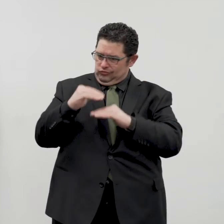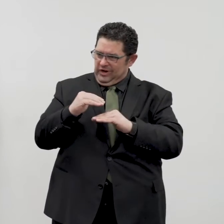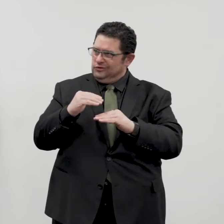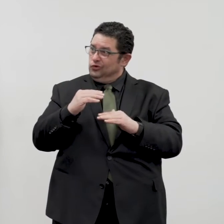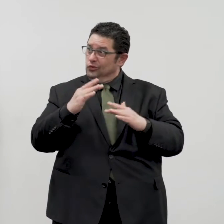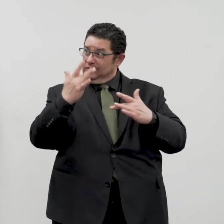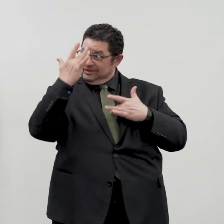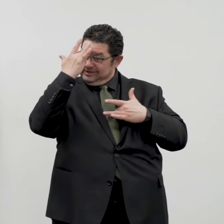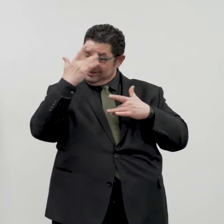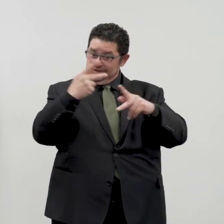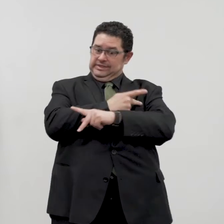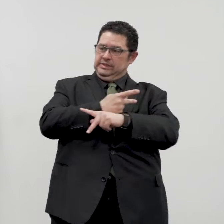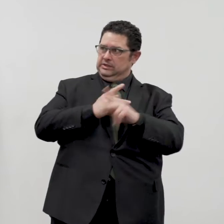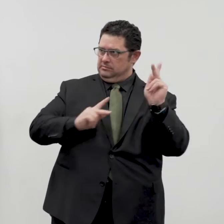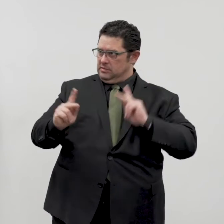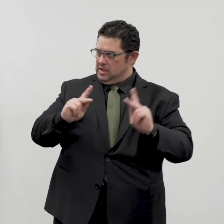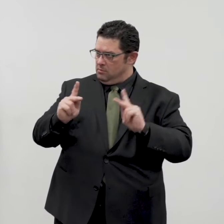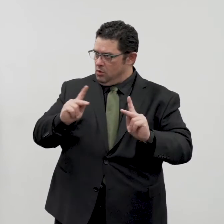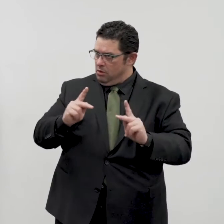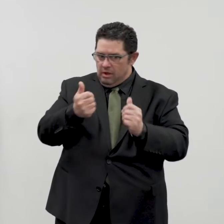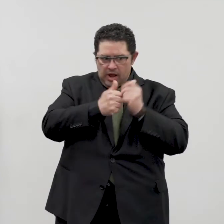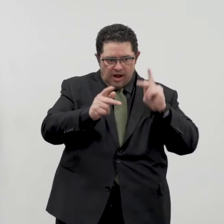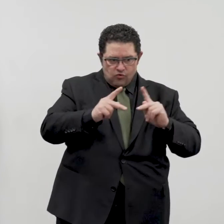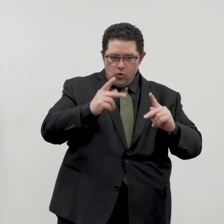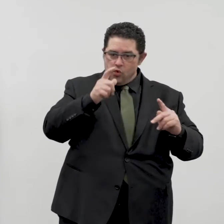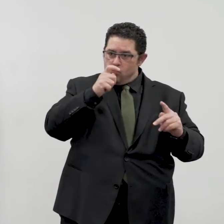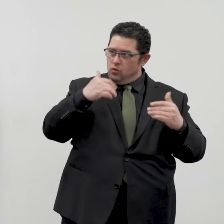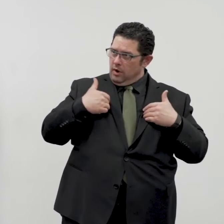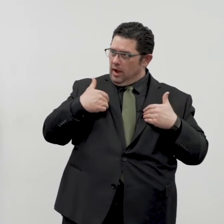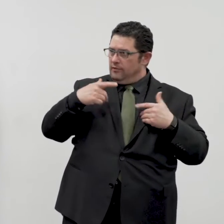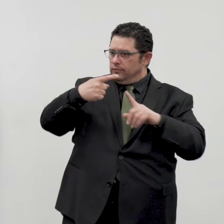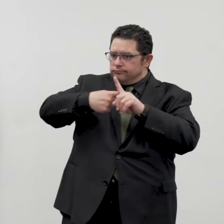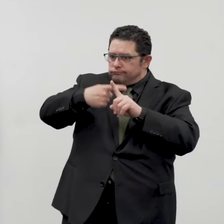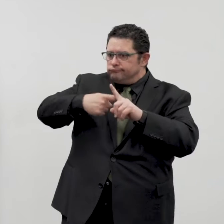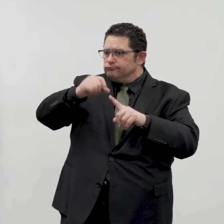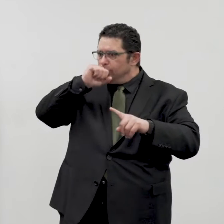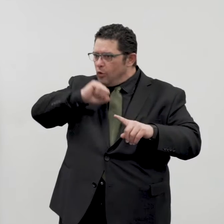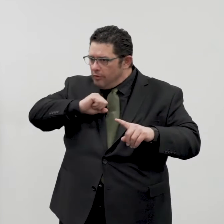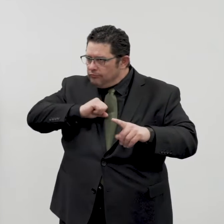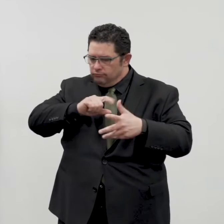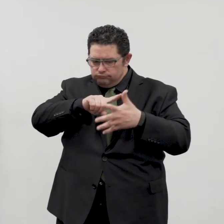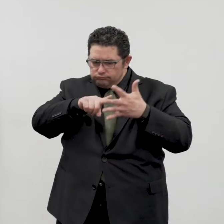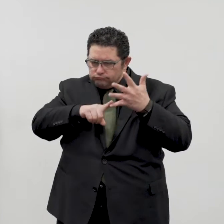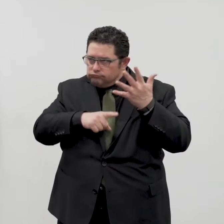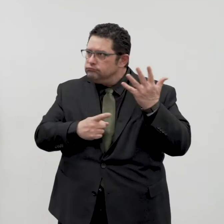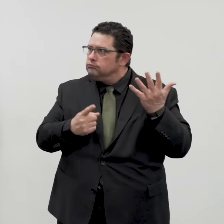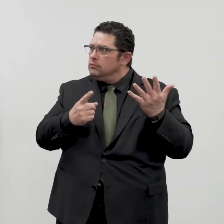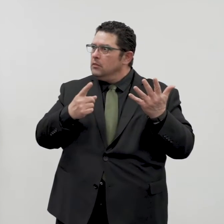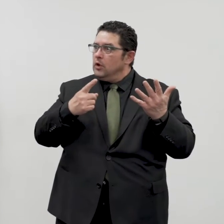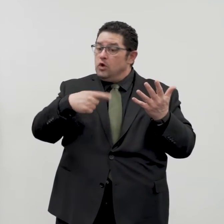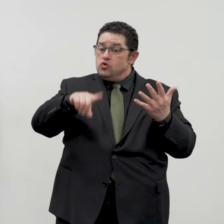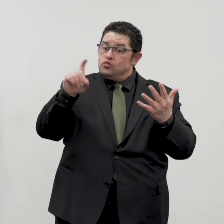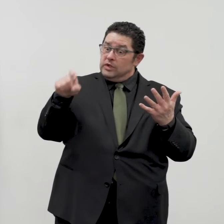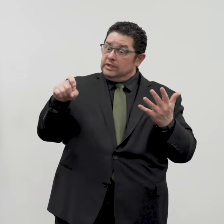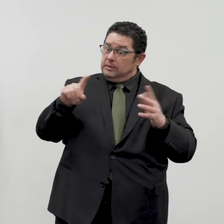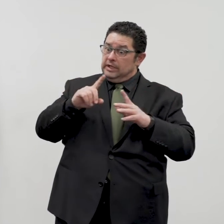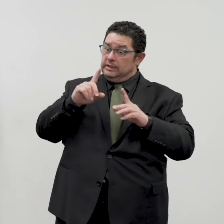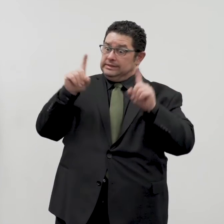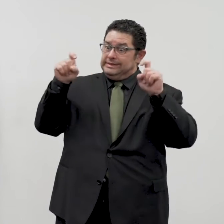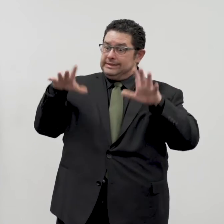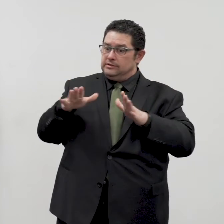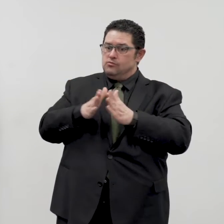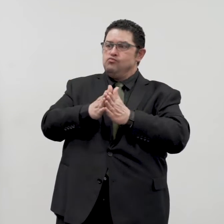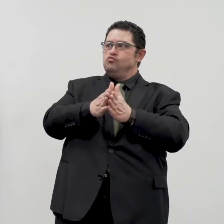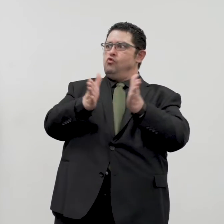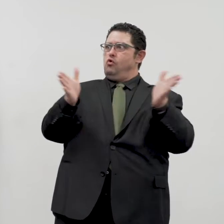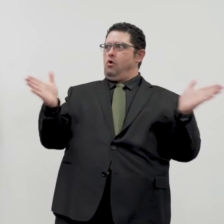about expanding those to everyone who has symptoms. Beyond that, we need to be testing people who don't have symptoms, and we need to be testing broadly in the community for people